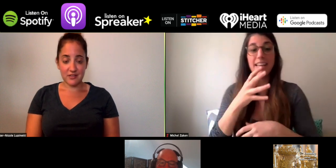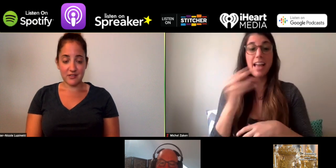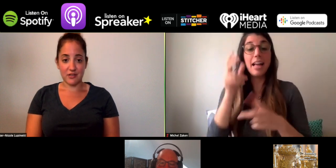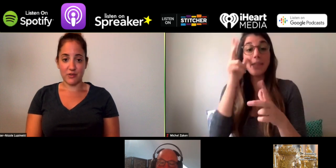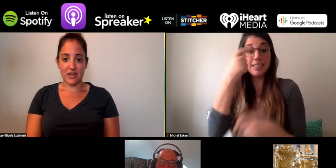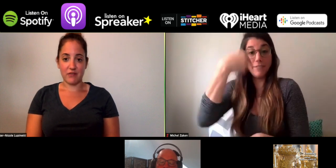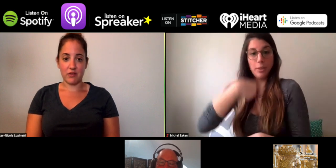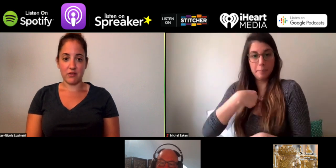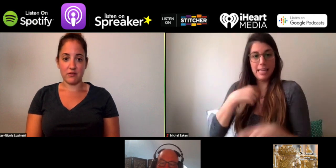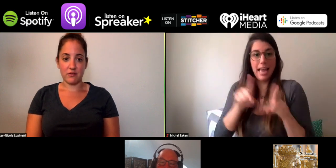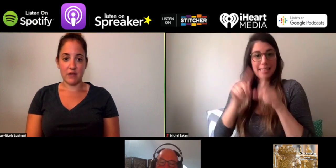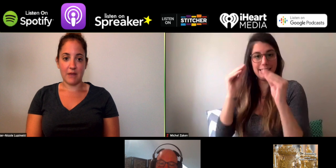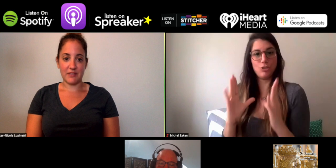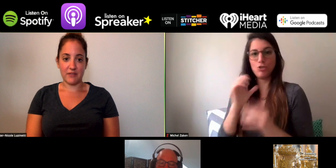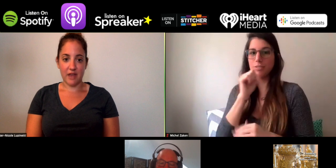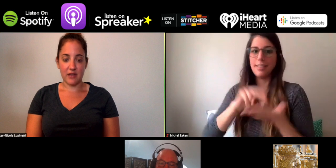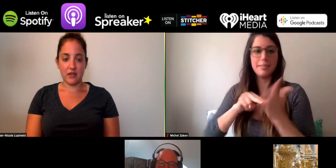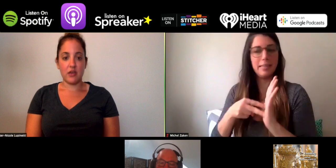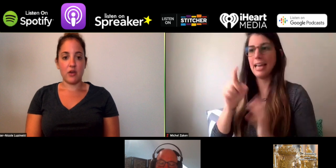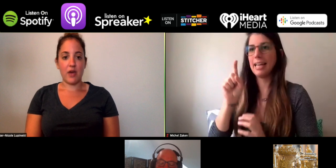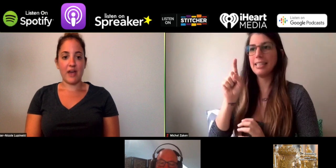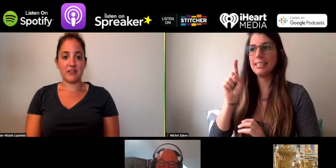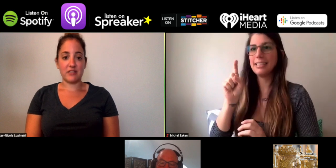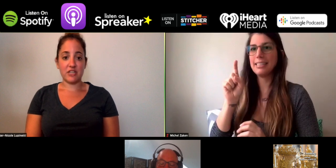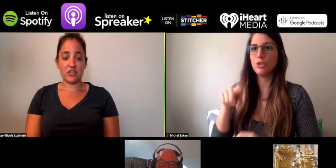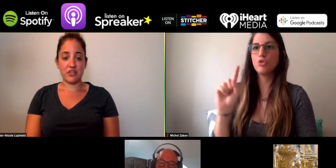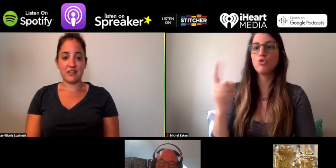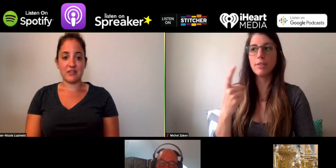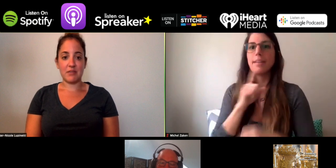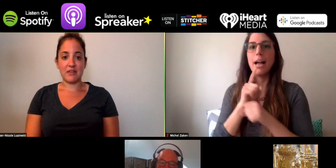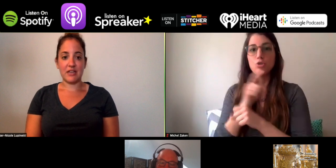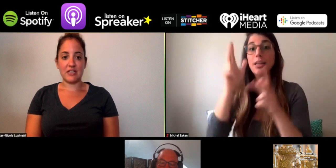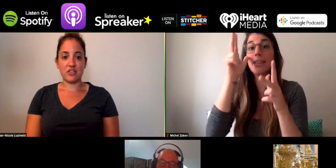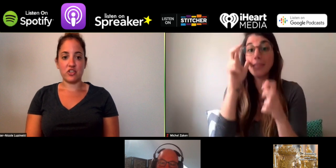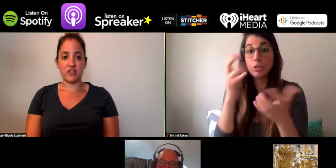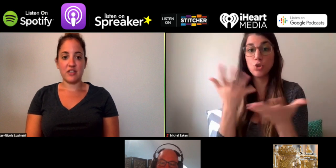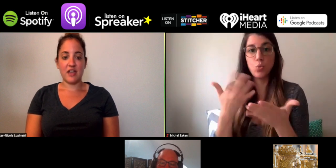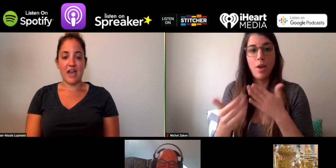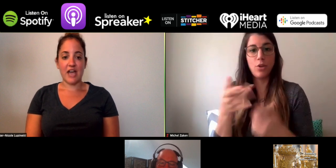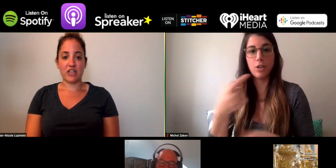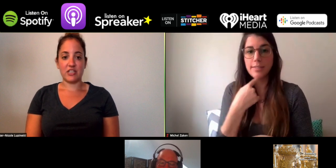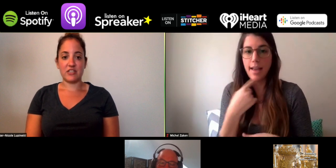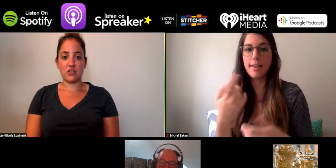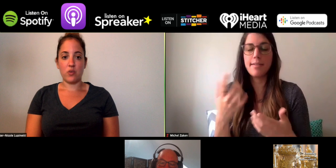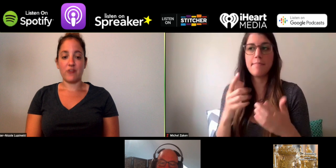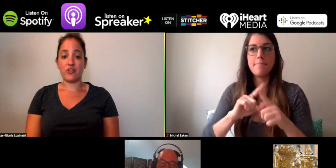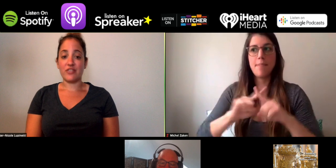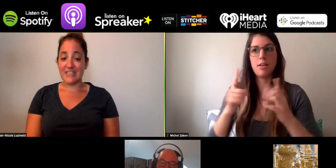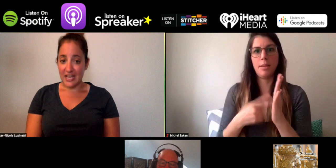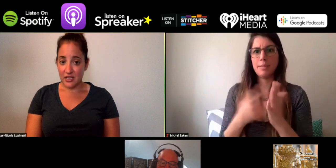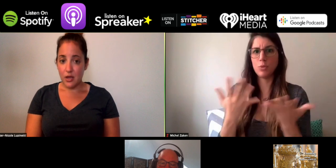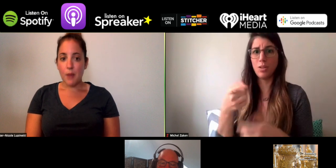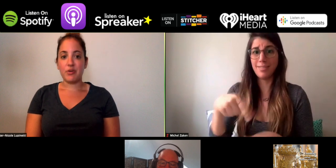students. You know, it's kind of the opposite of that. You know, as a teacher, that doesn't mean that I need to just actually listen to whatever